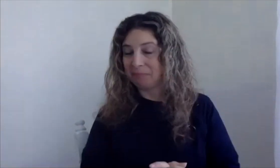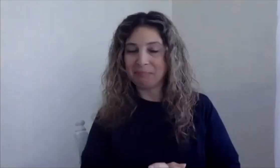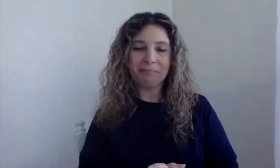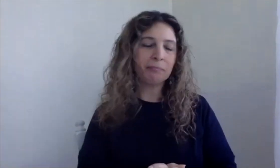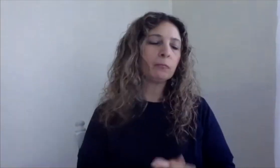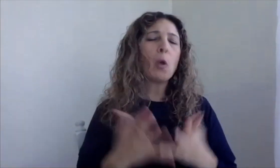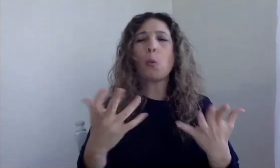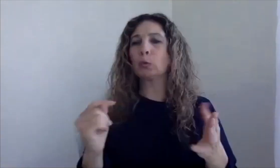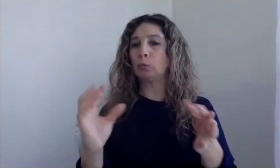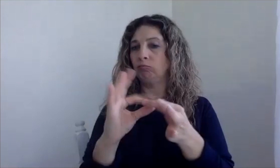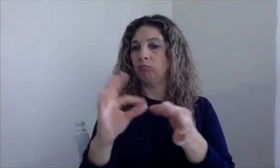We also have our fans out there.